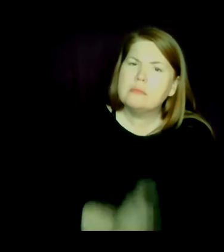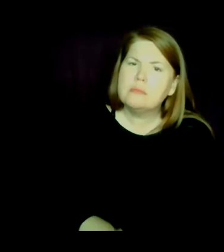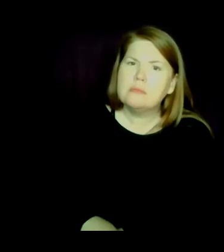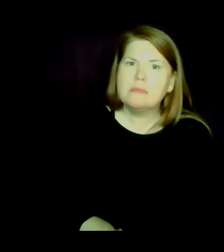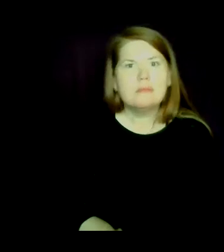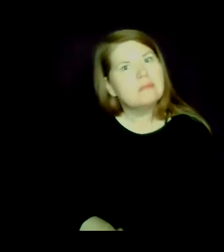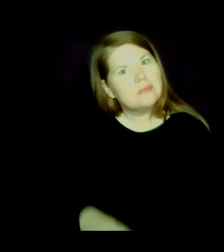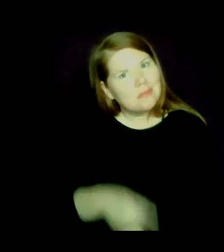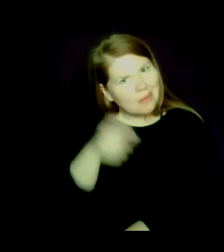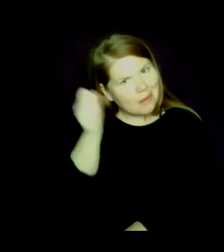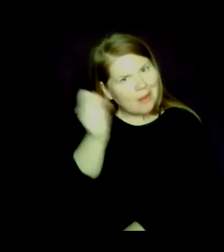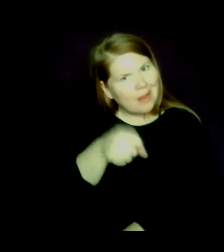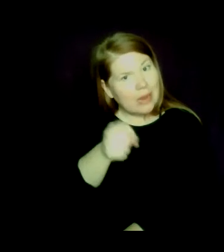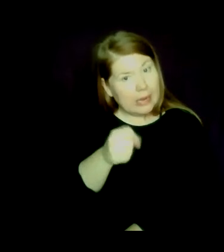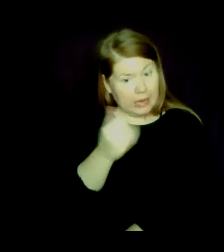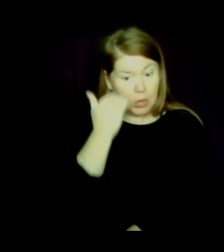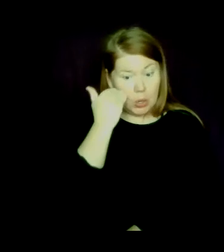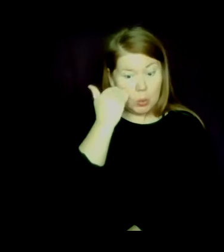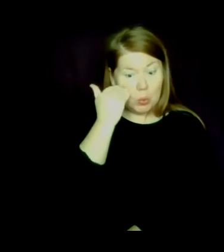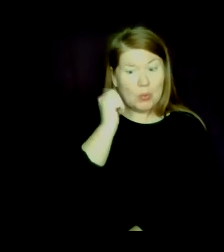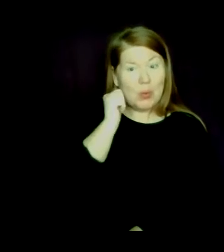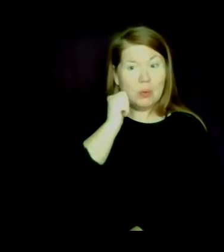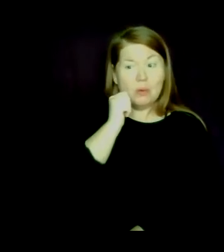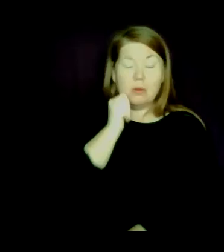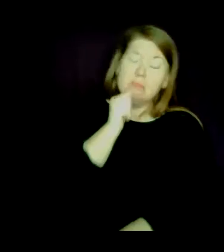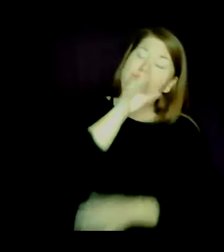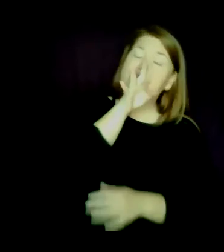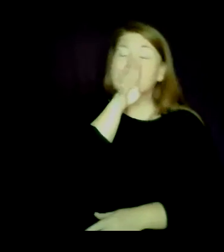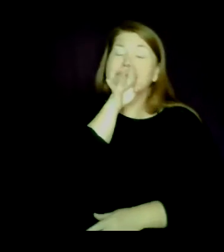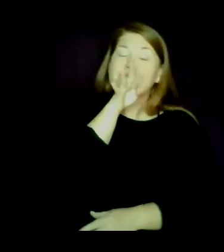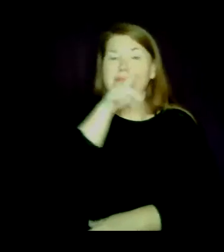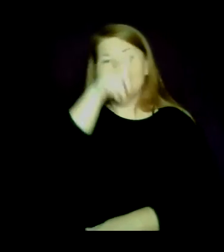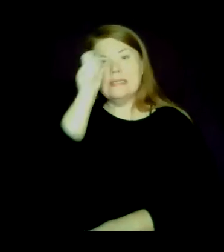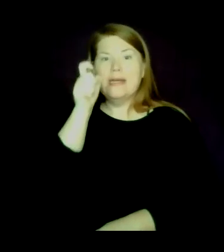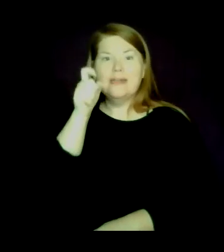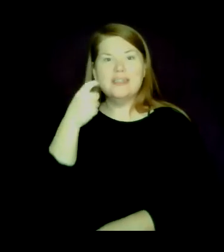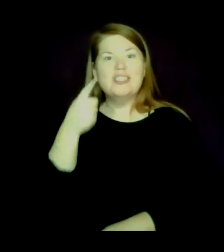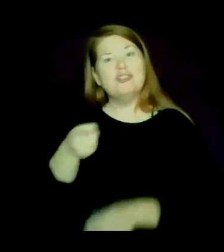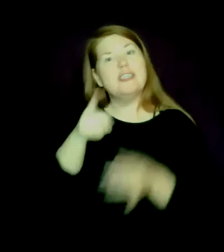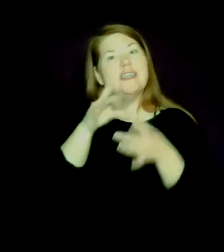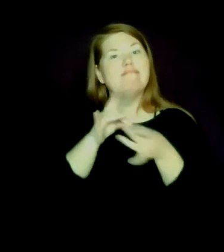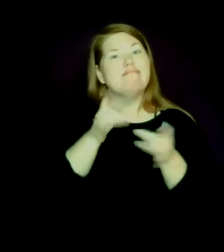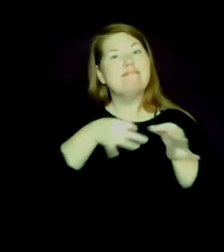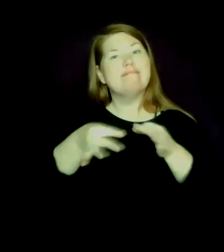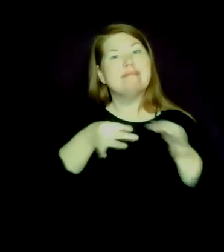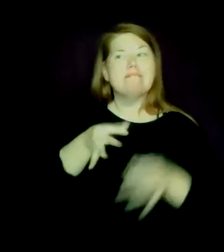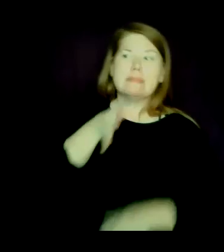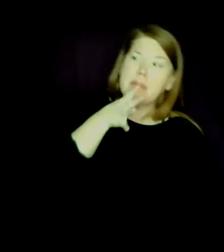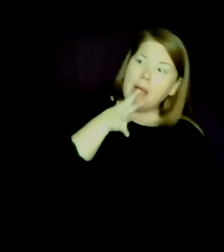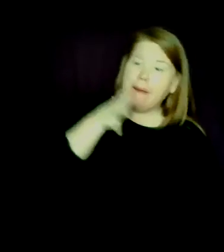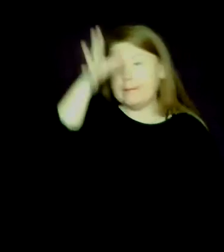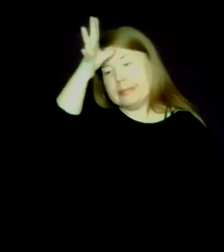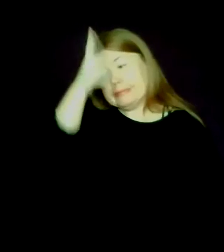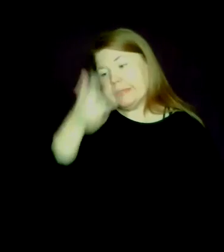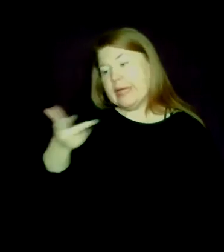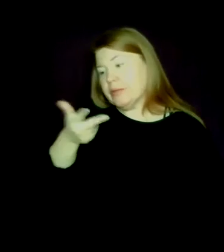Yeah, we know the little girl's talking because she talks back here about her mom and dad. And then we also know it's